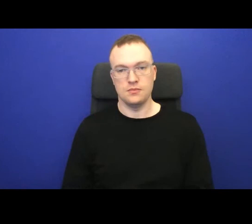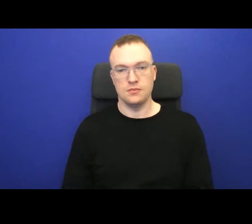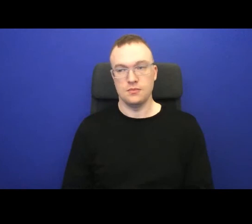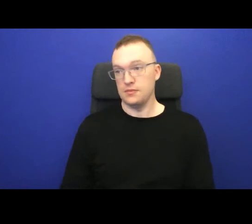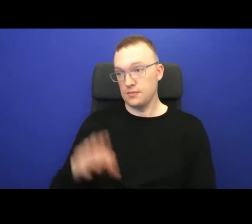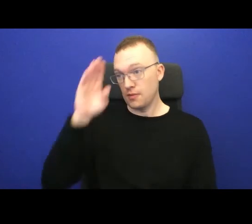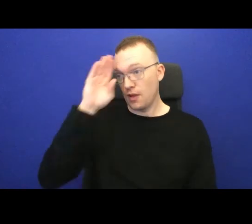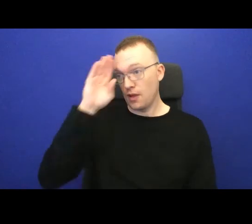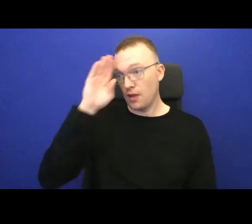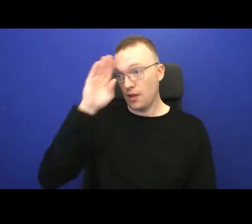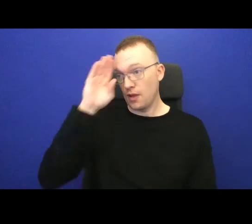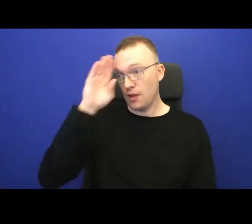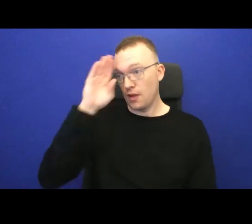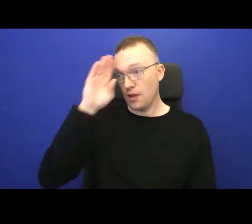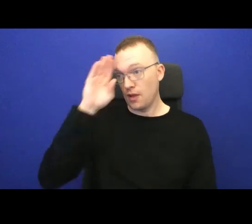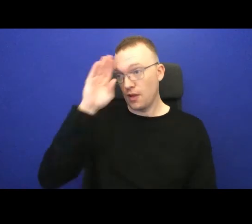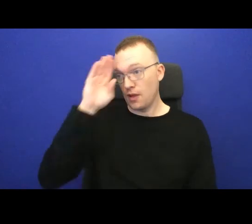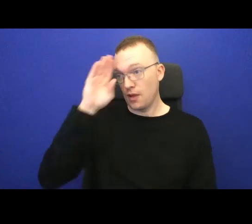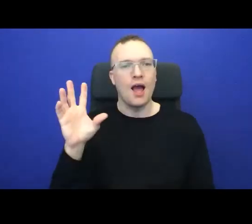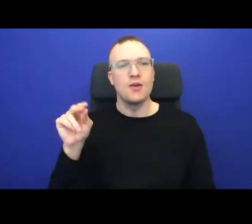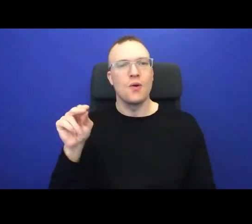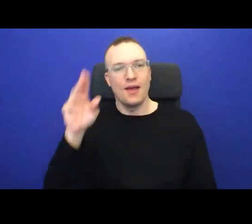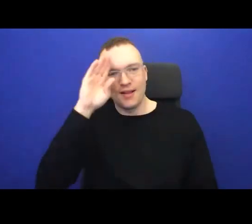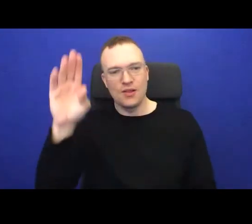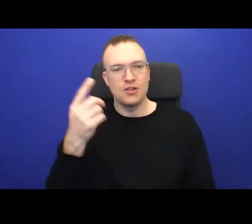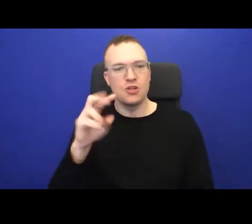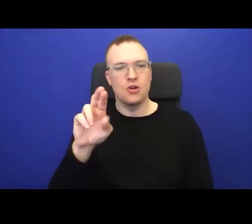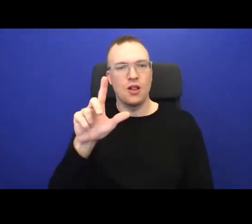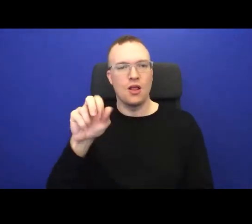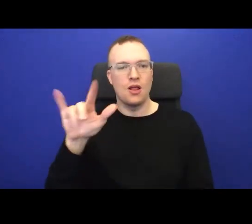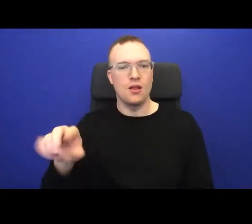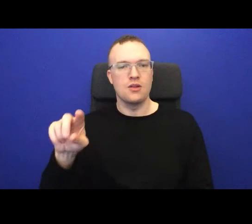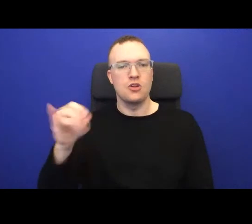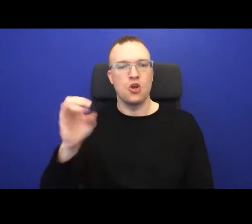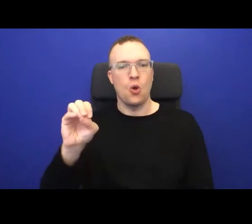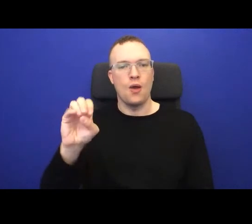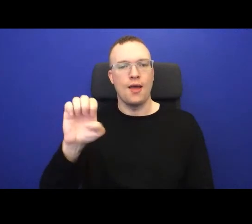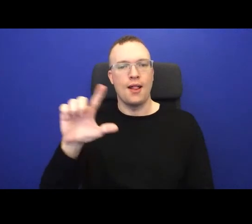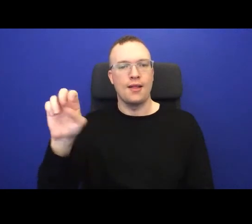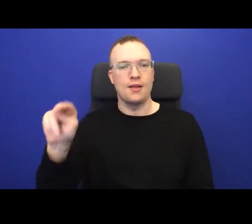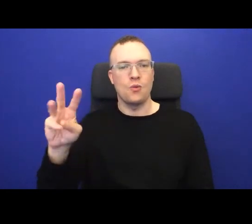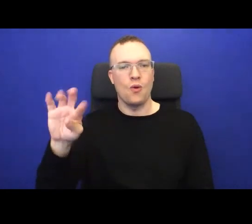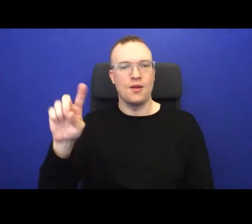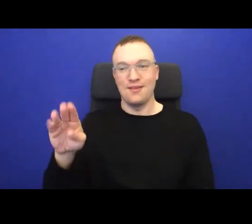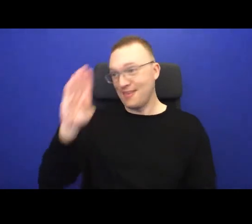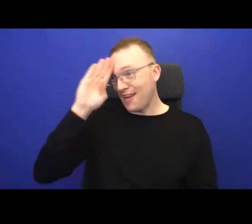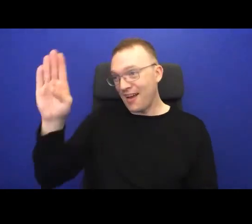Hi there, do you have a question? Oh, no, hello, Dr. Lloyd. It's Joellen Warden. Oh, hi.